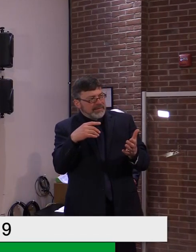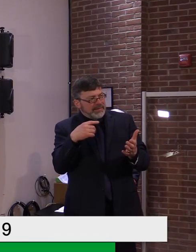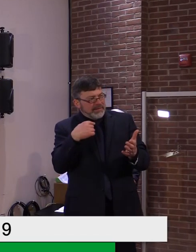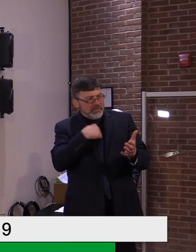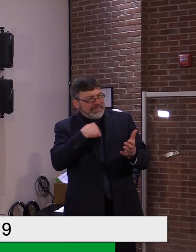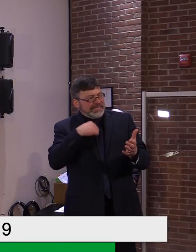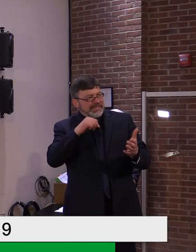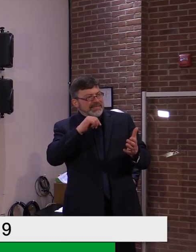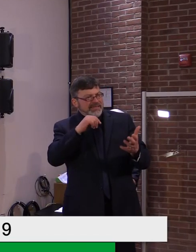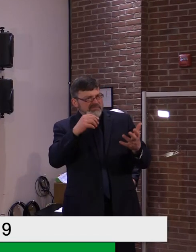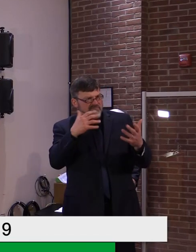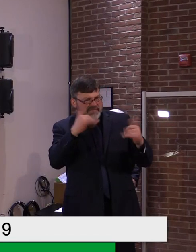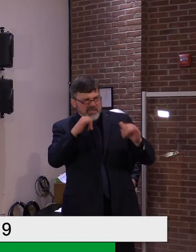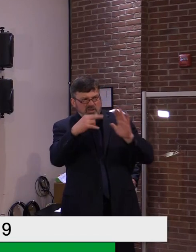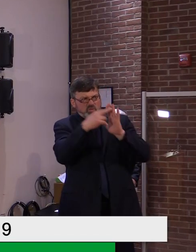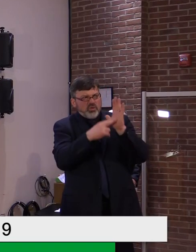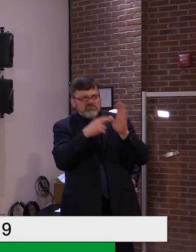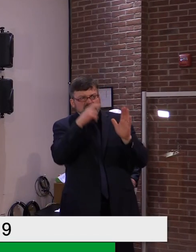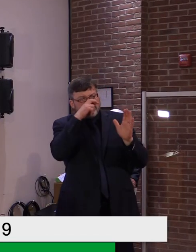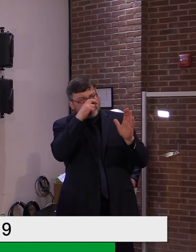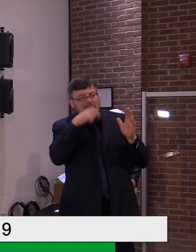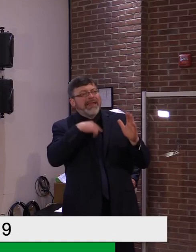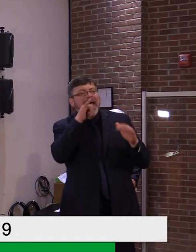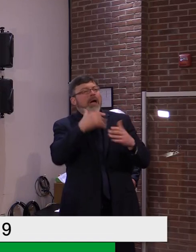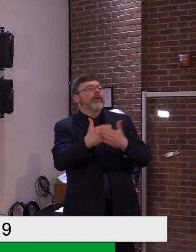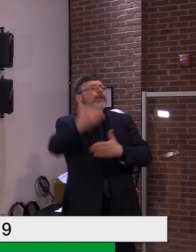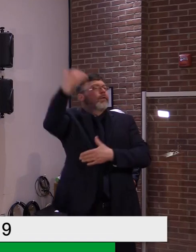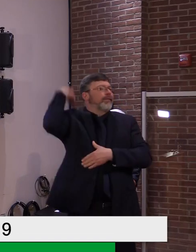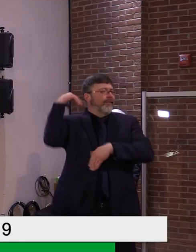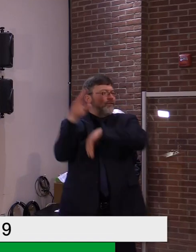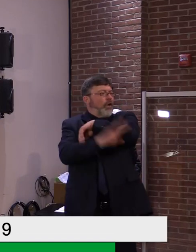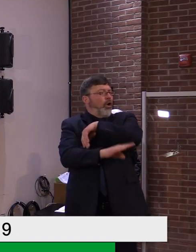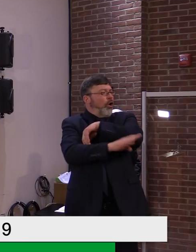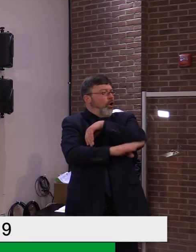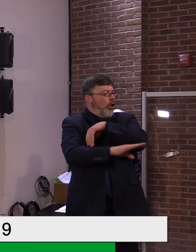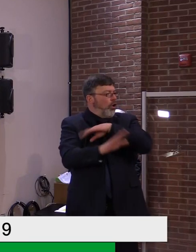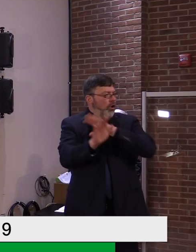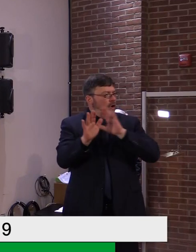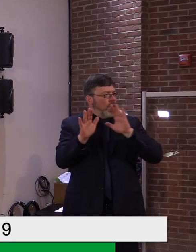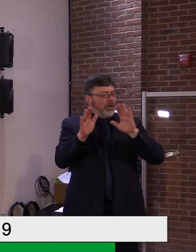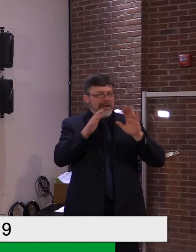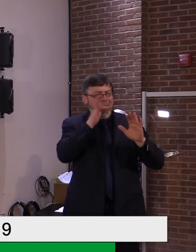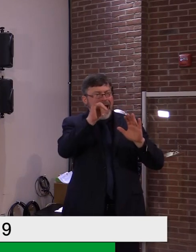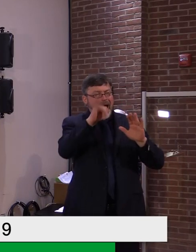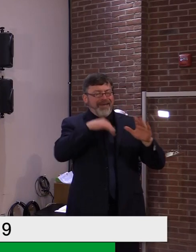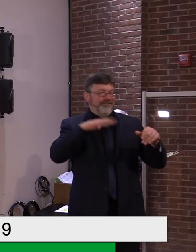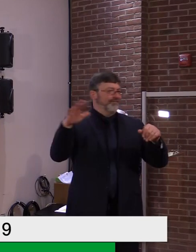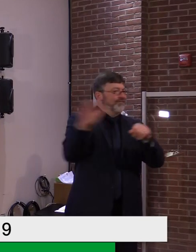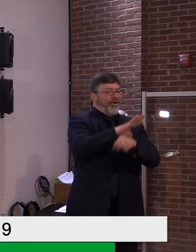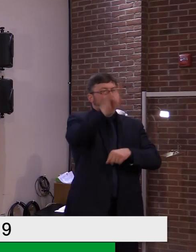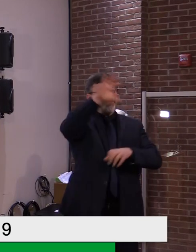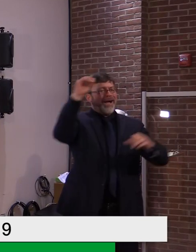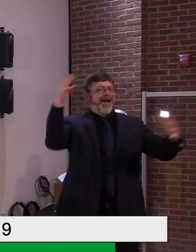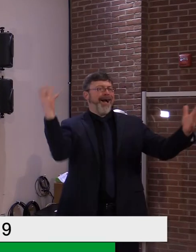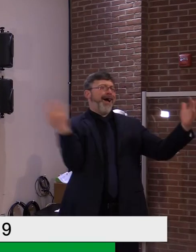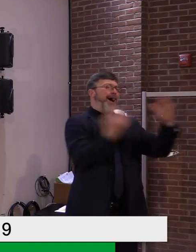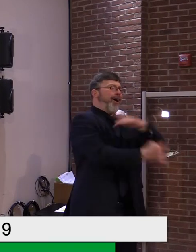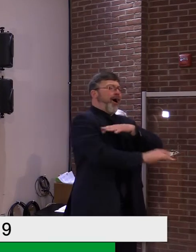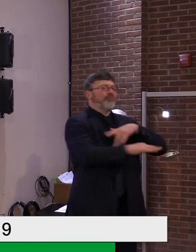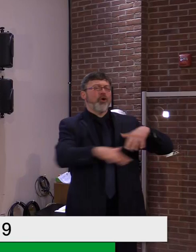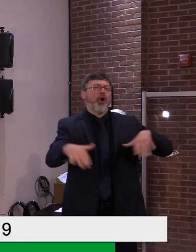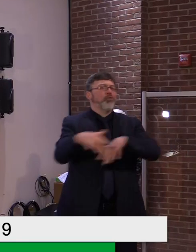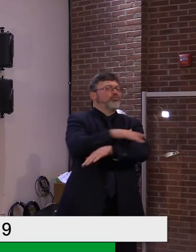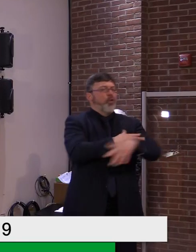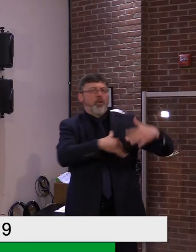open in October. So that's important context as well, but I don't know if Dr. Levine could speak to the vaccination levels. Yeah, and certainly for